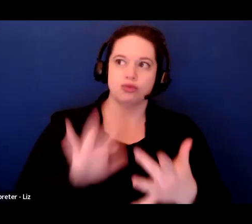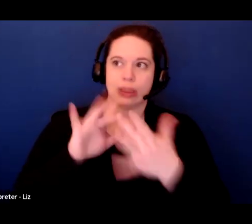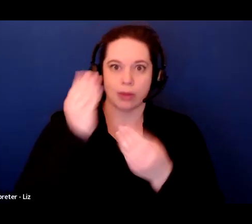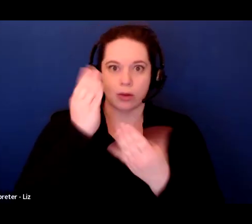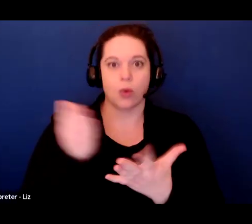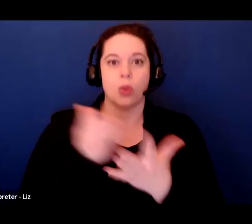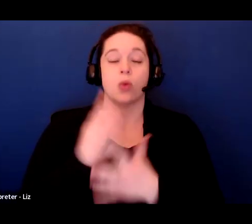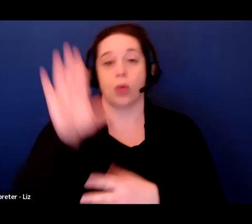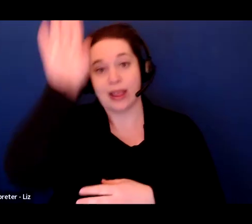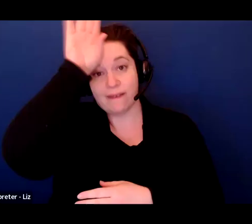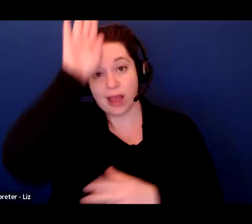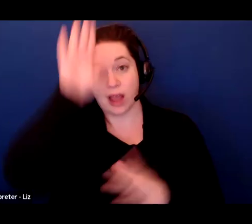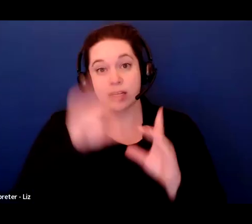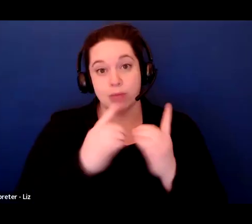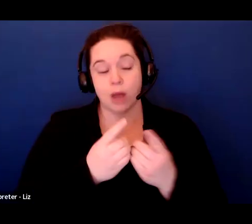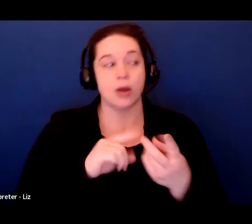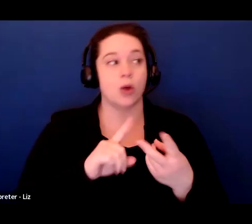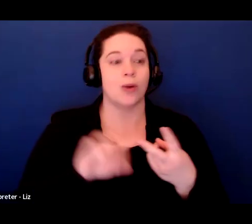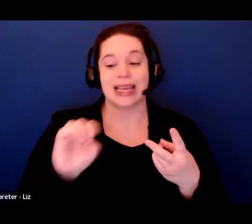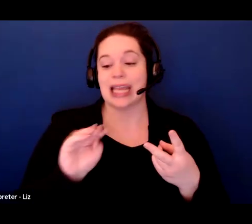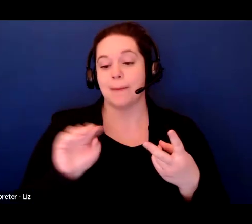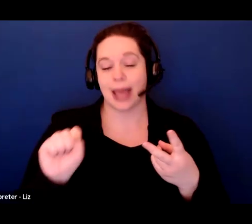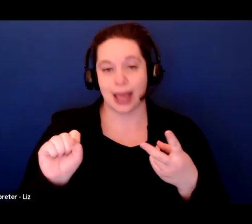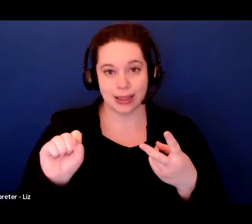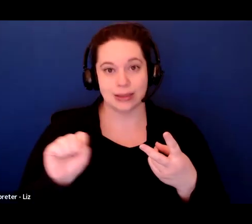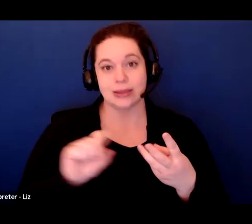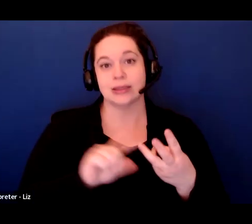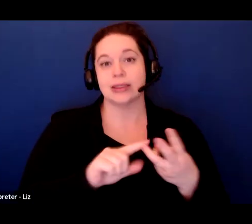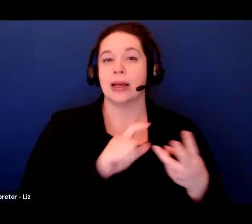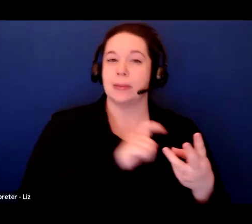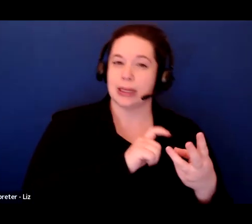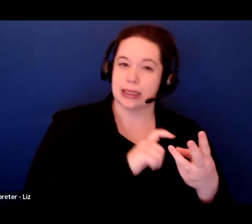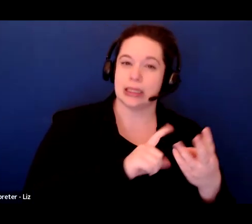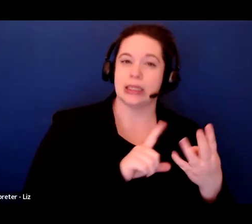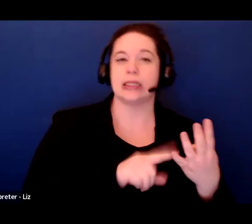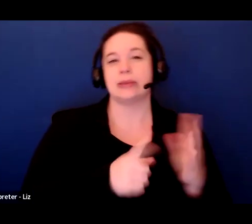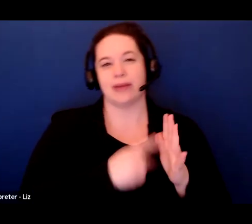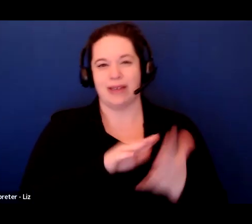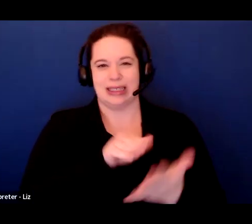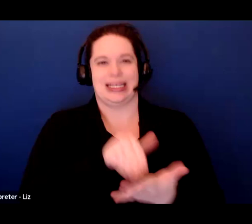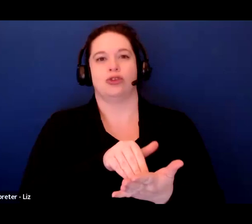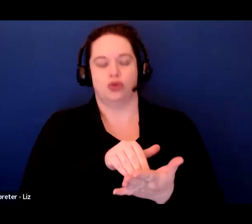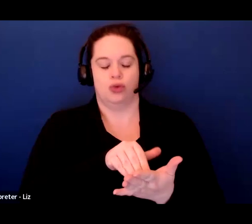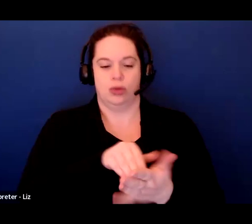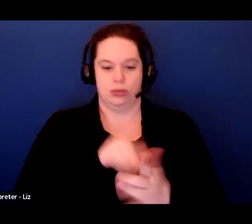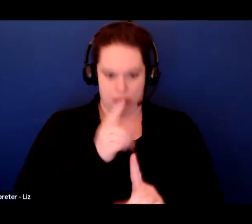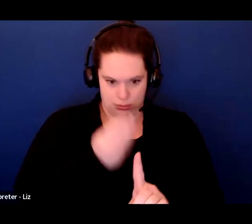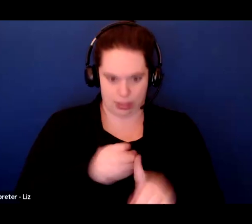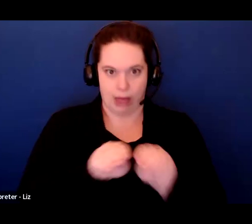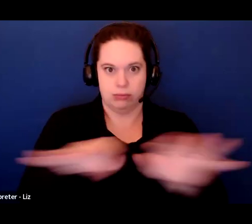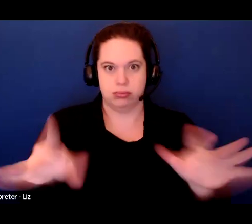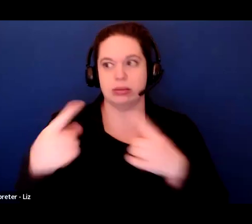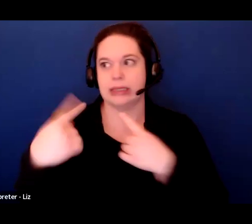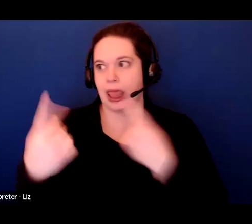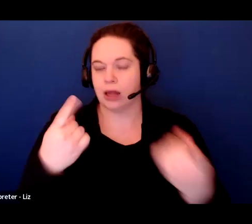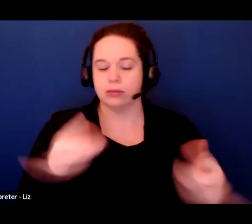fire department, you can do it through EMS, the police. Sometimes there's a central, you tell one and then they all know, but